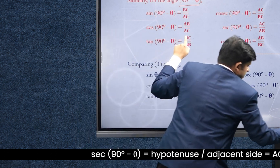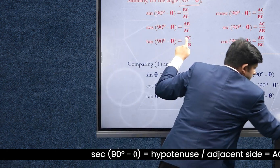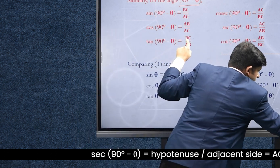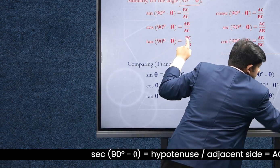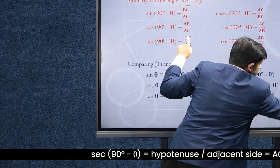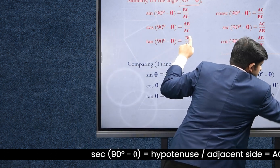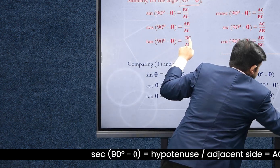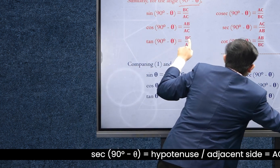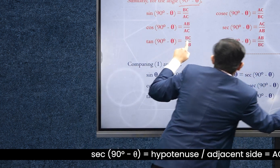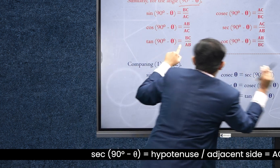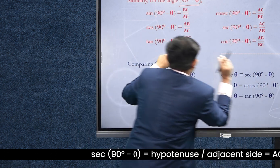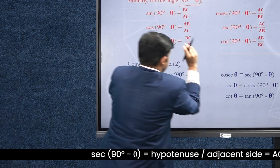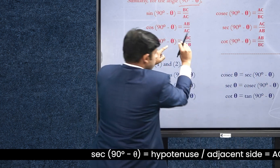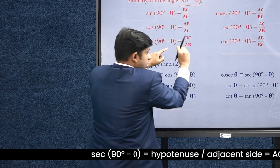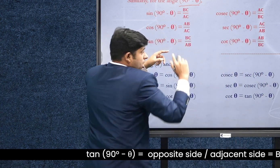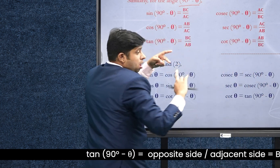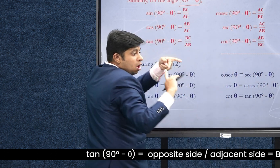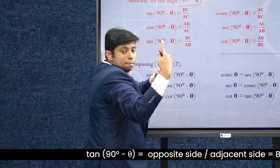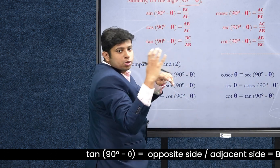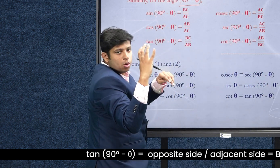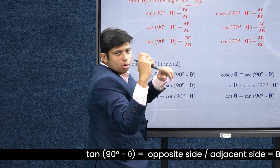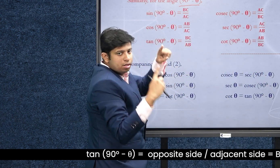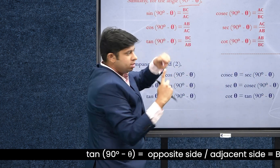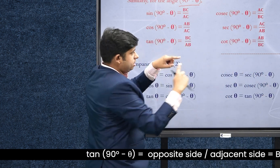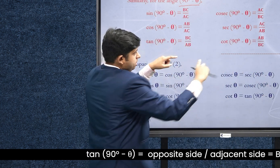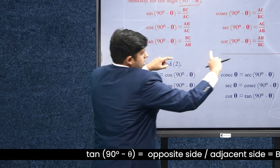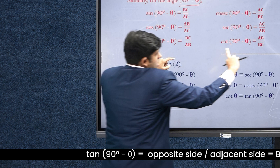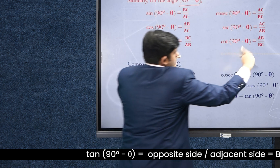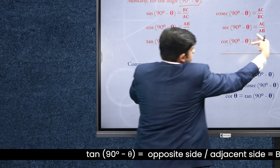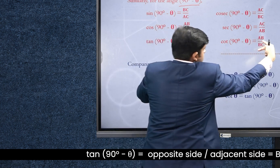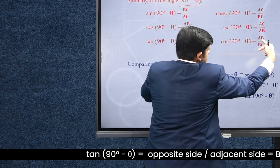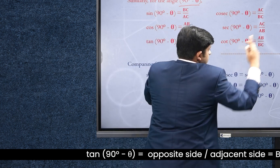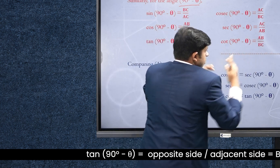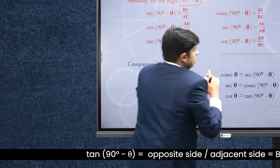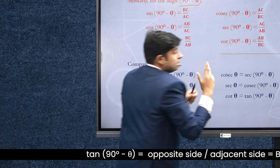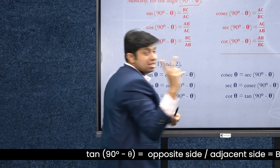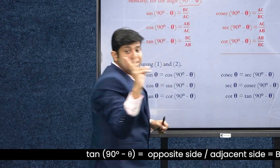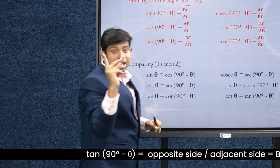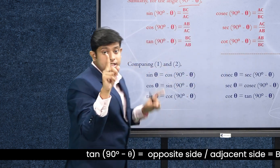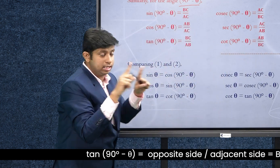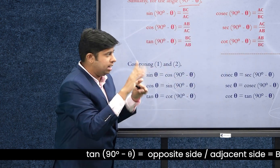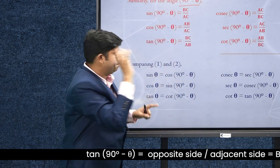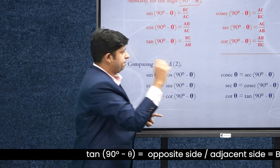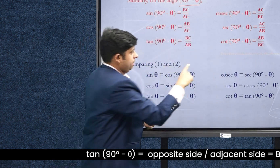by AB. Tan 90 minus theta is equal to opposite side by adjacent side, that is equal to BC by